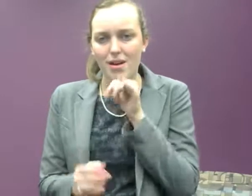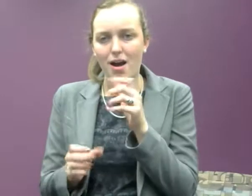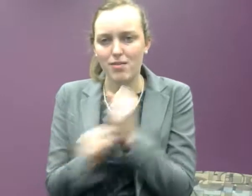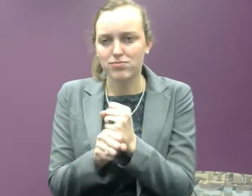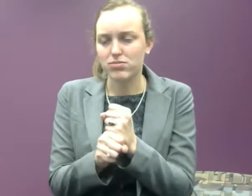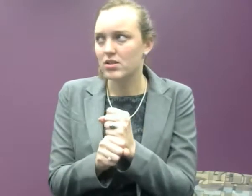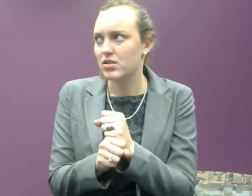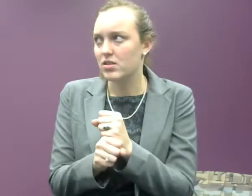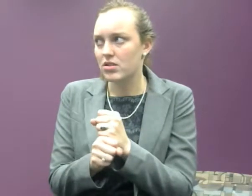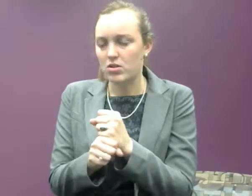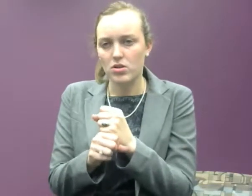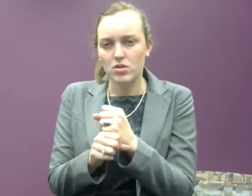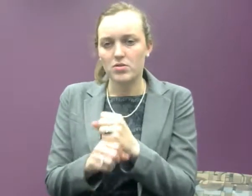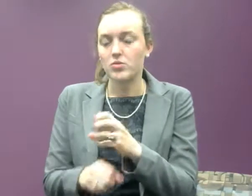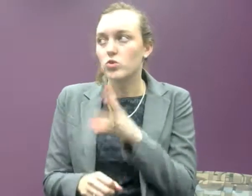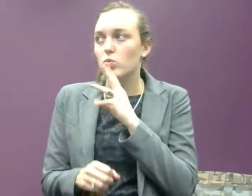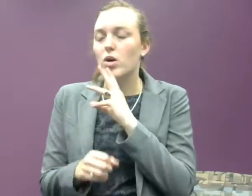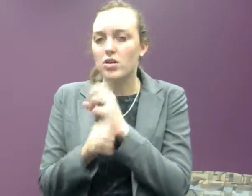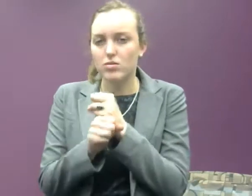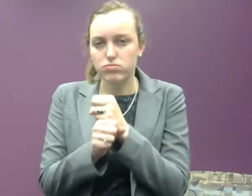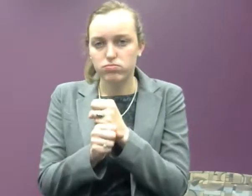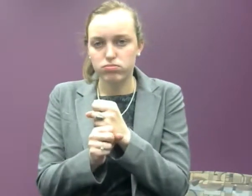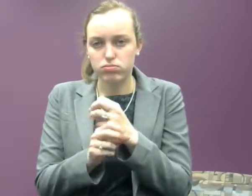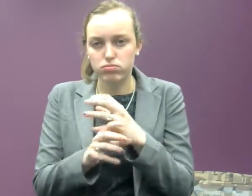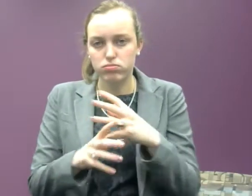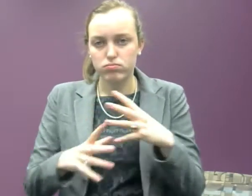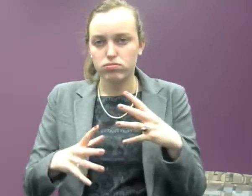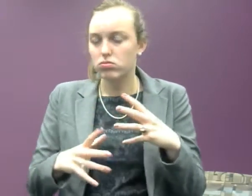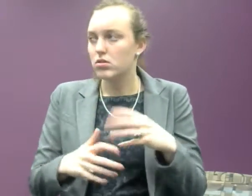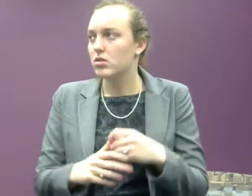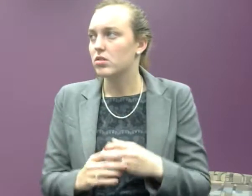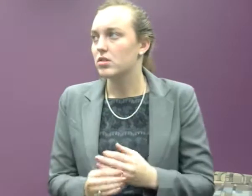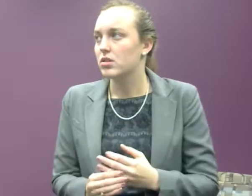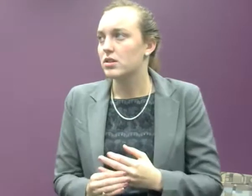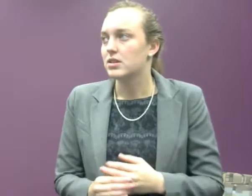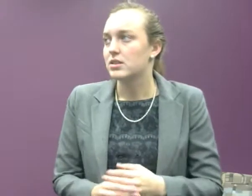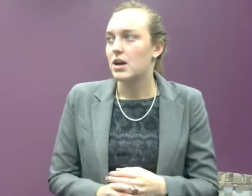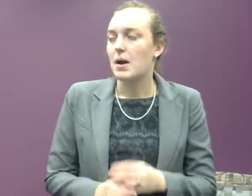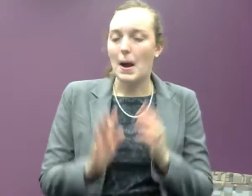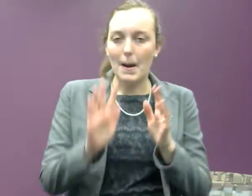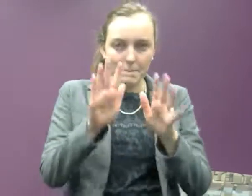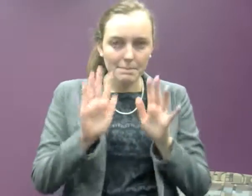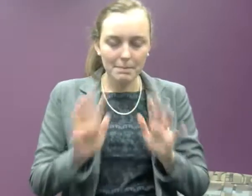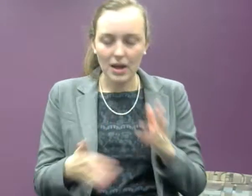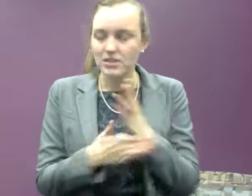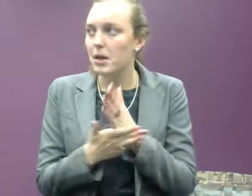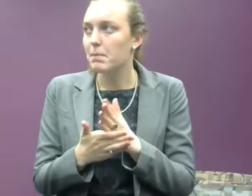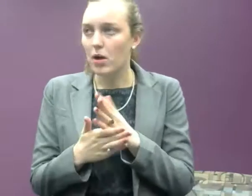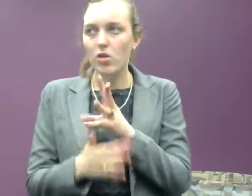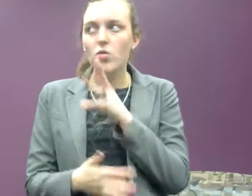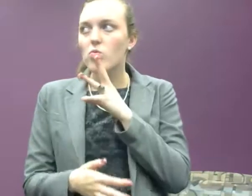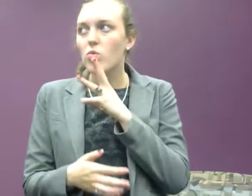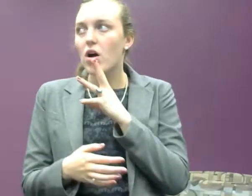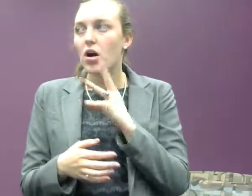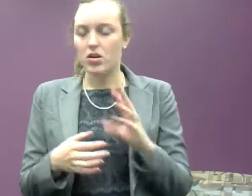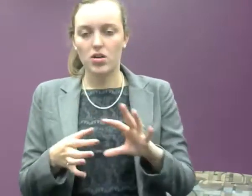out. This is another amazing quality of water. Right before it freezes, because of these charges, it forms sort of a